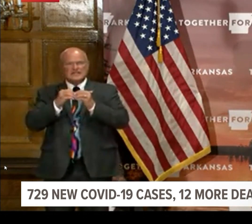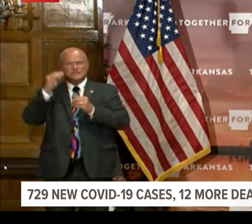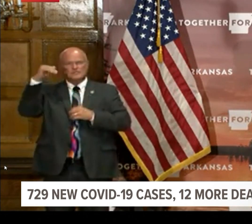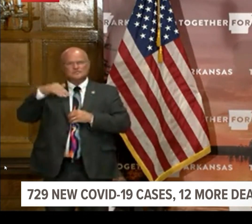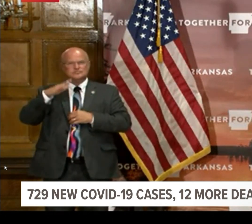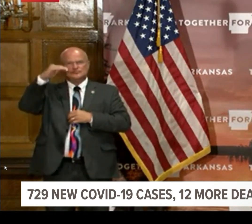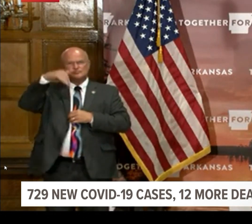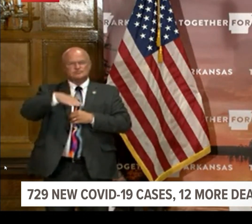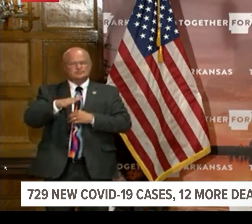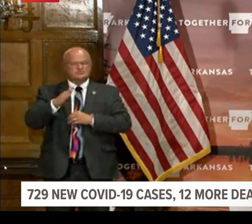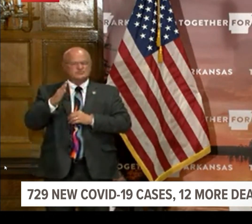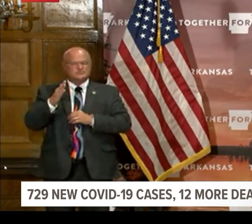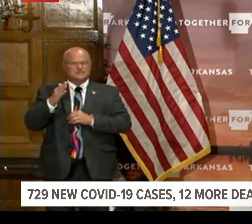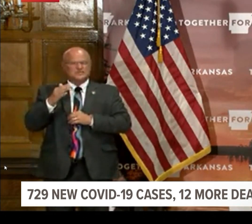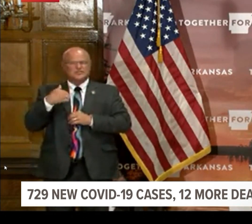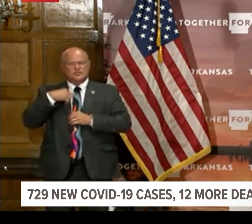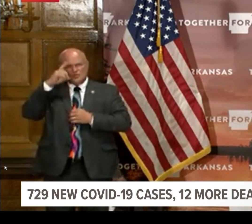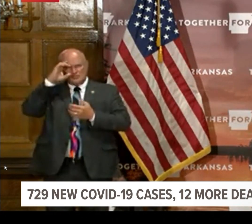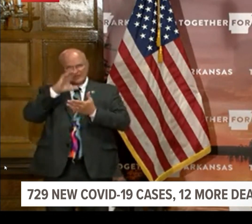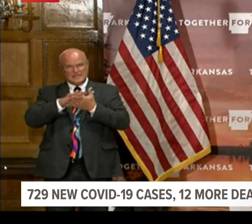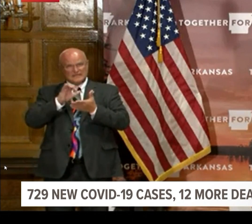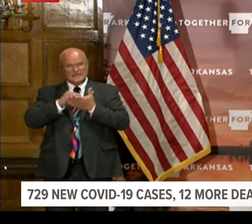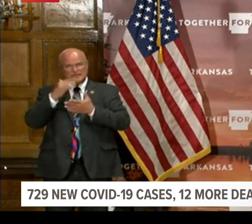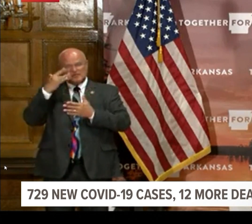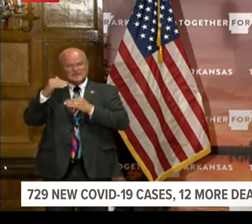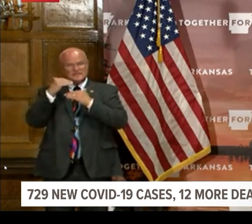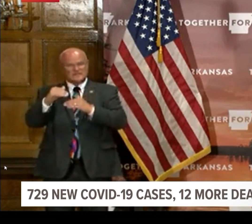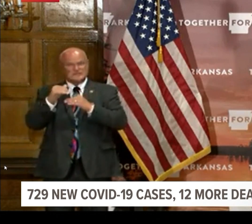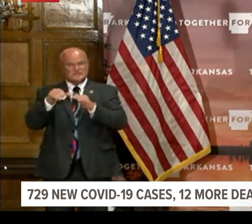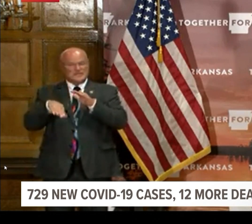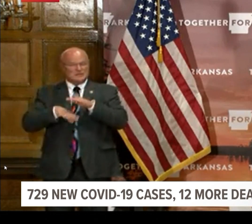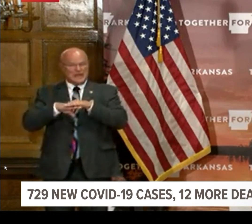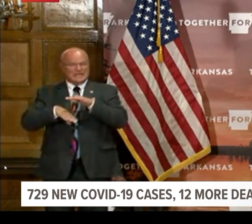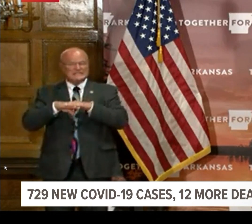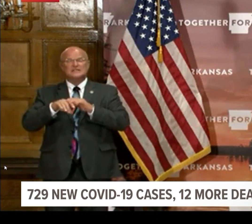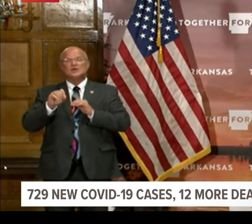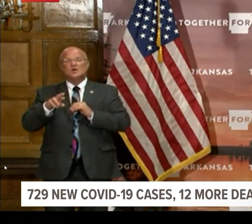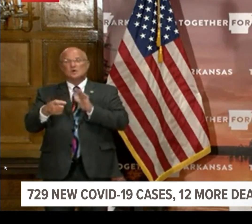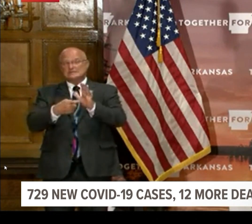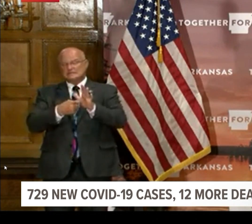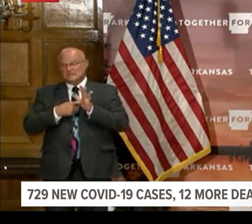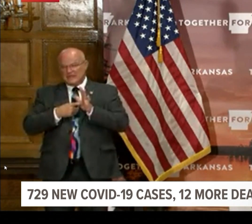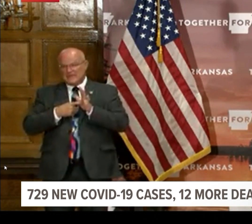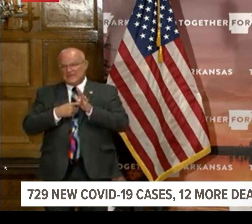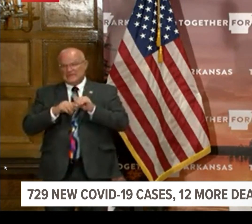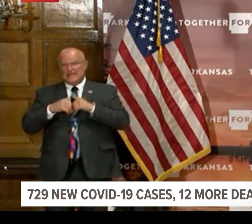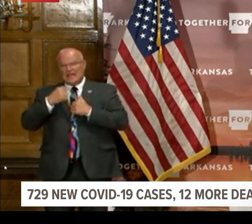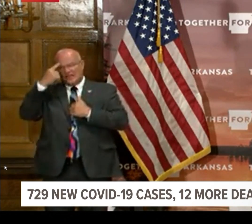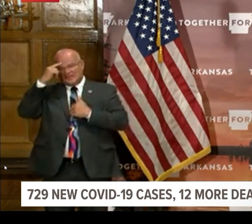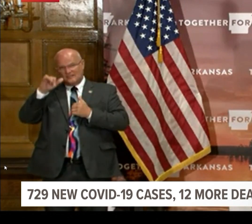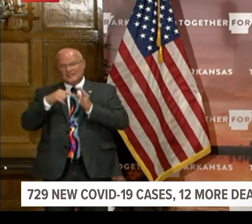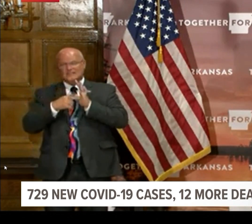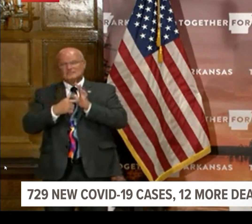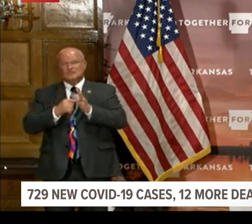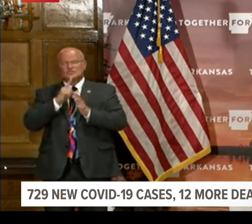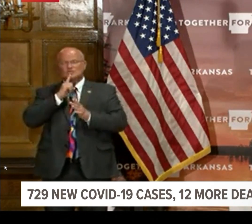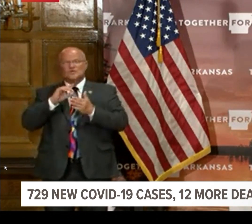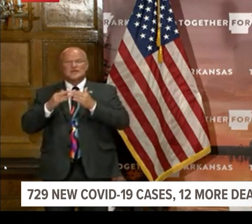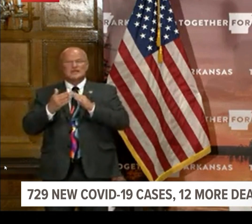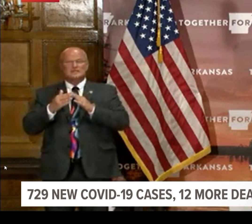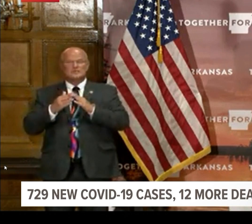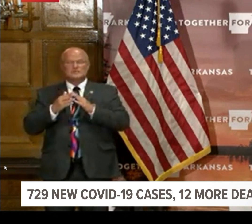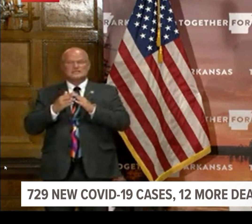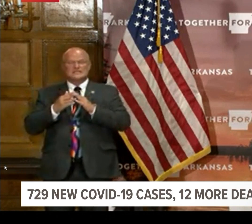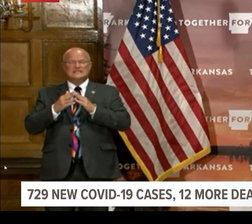fluctuate in the last few days. Do you believe that's because of limits in capacity or limit in demand? And how do you think that shows the real community